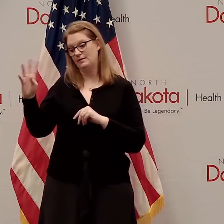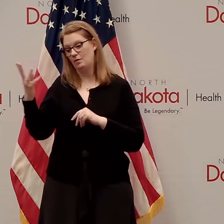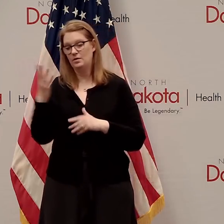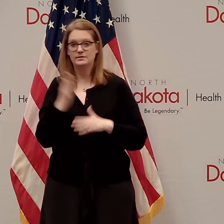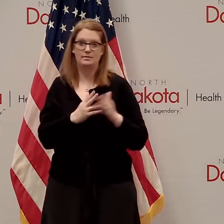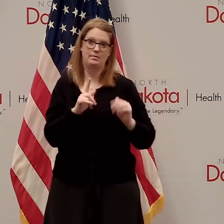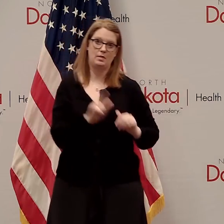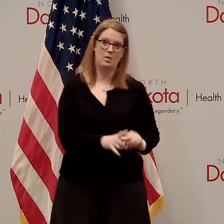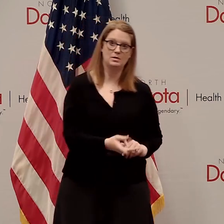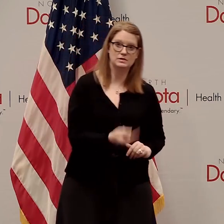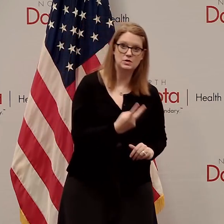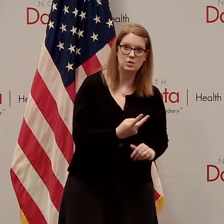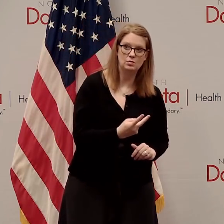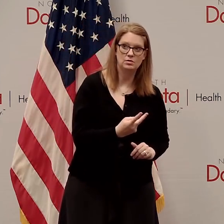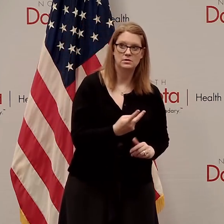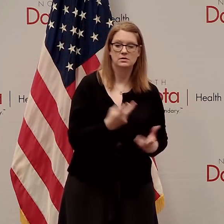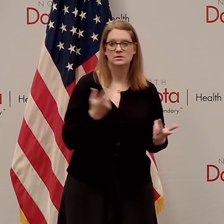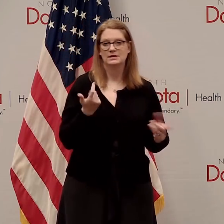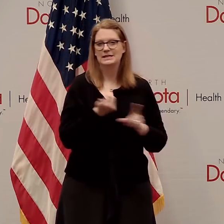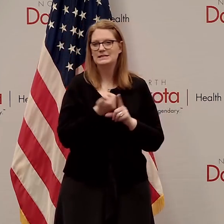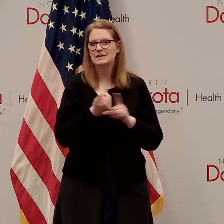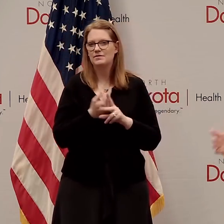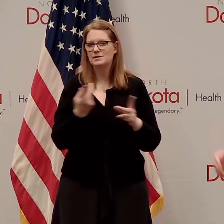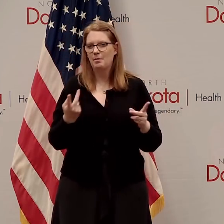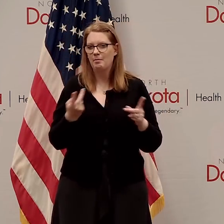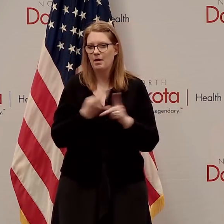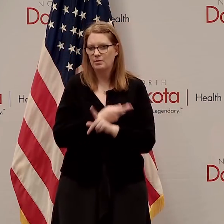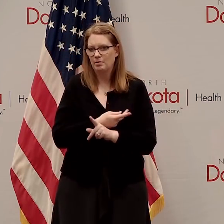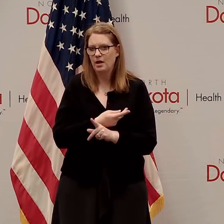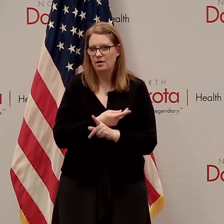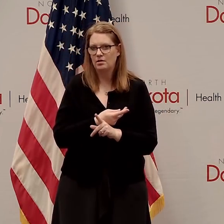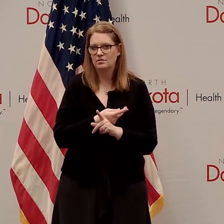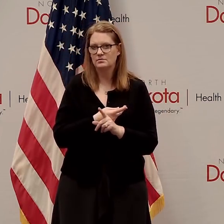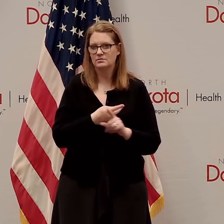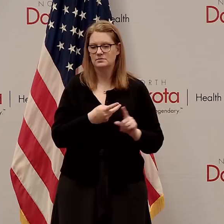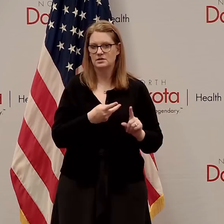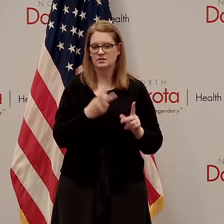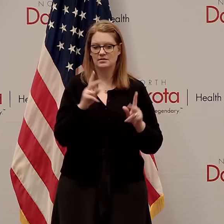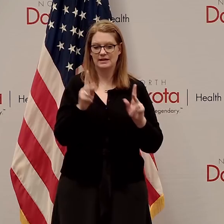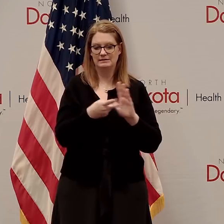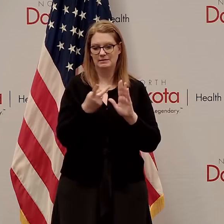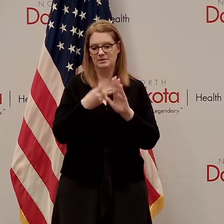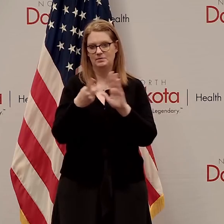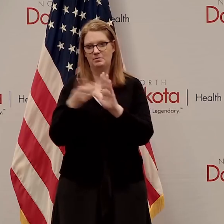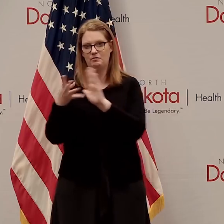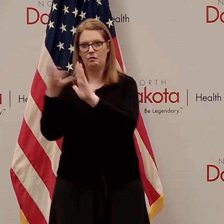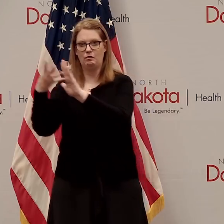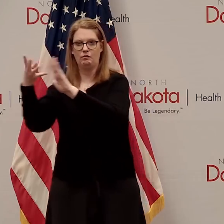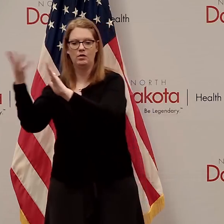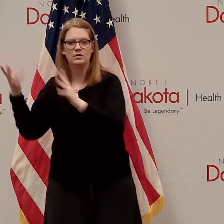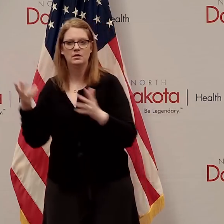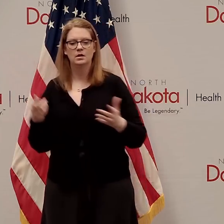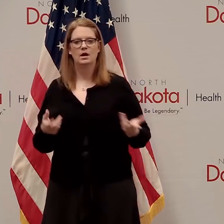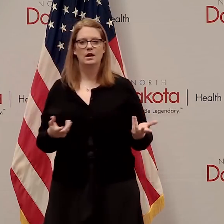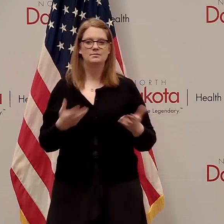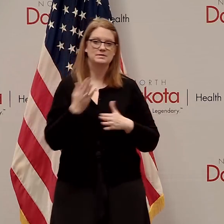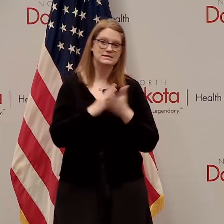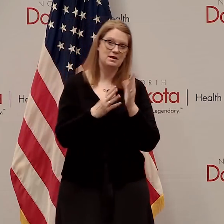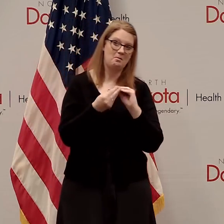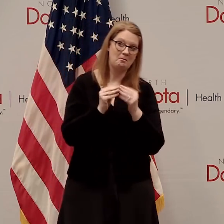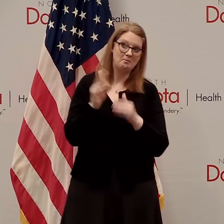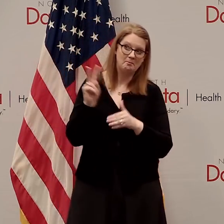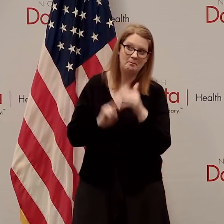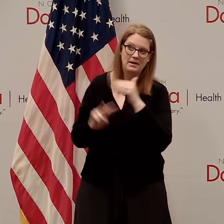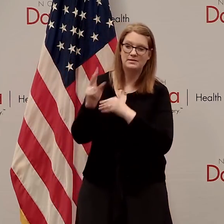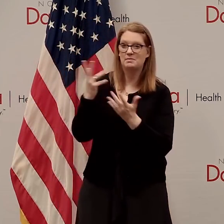2. That is a multiplier which has vastly different consequences for the model. Some models suggest that maybe as